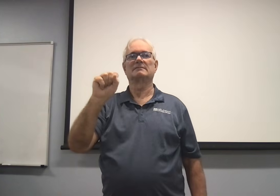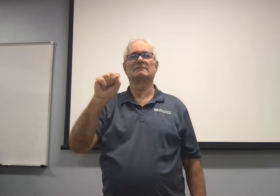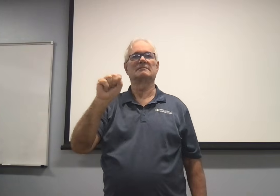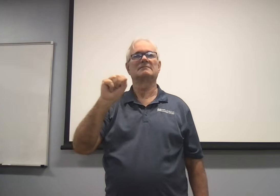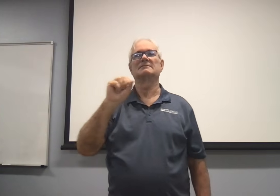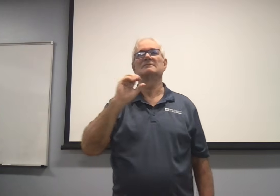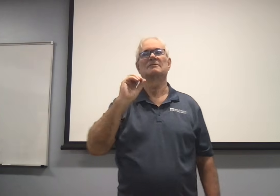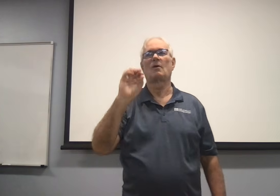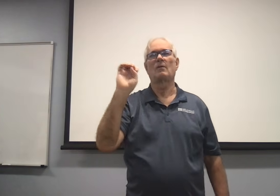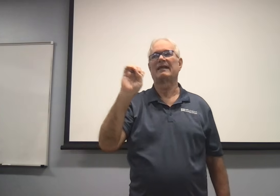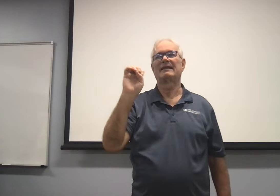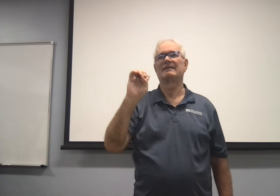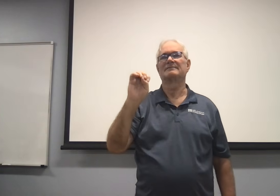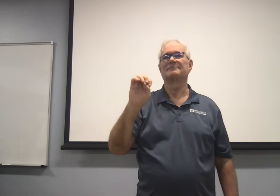It's Y-S, there's no E.